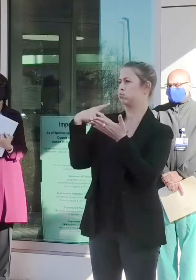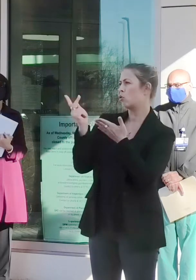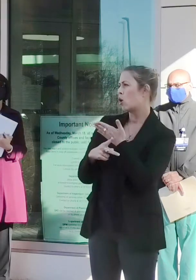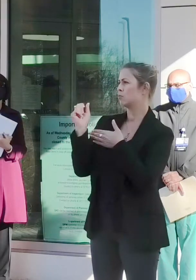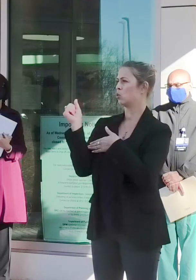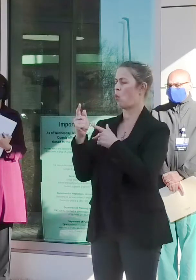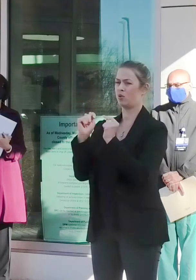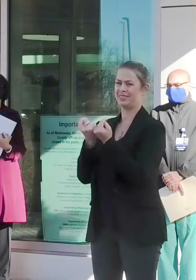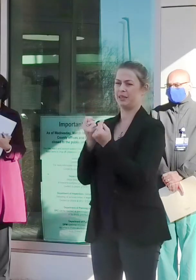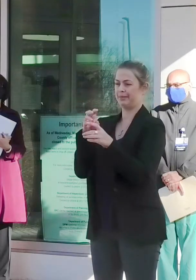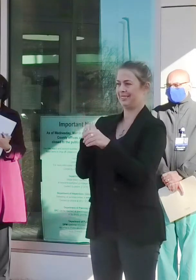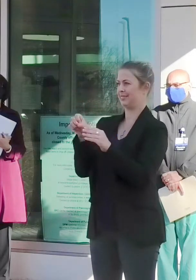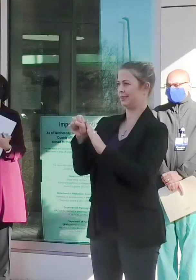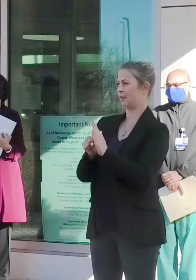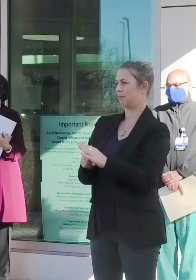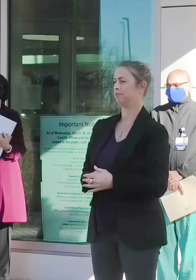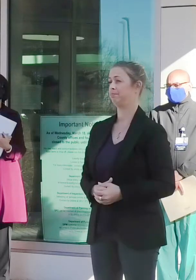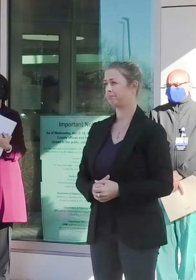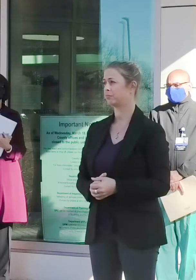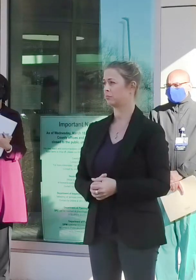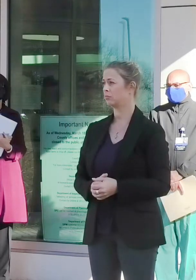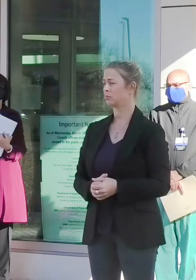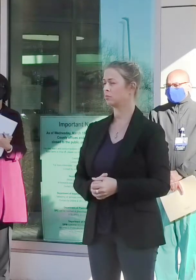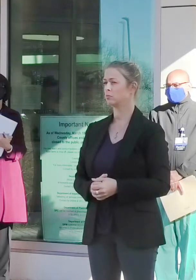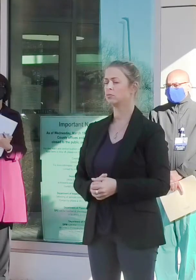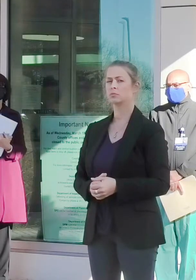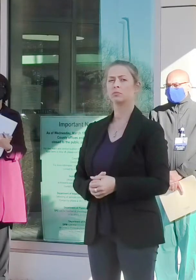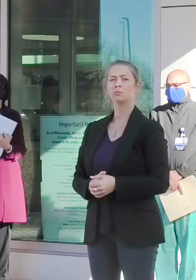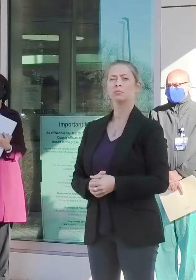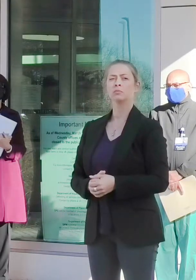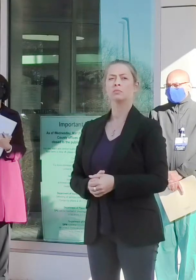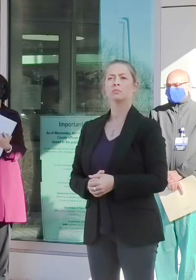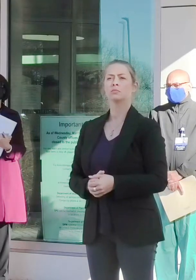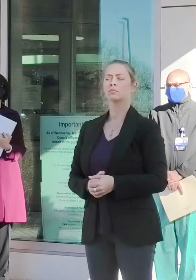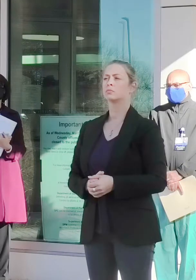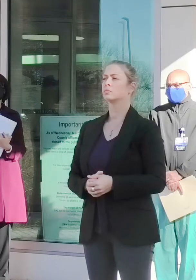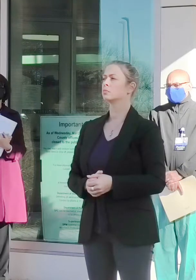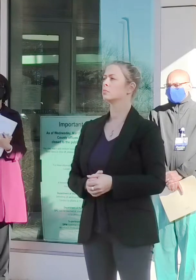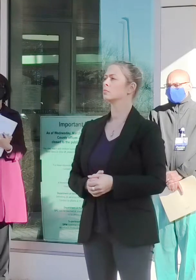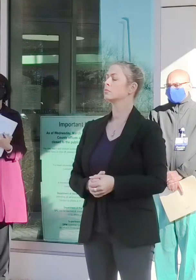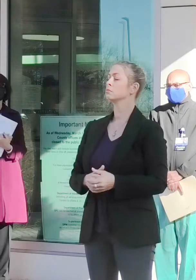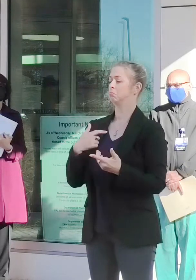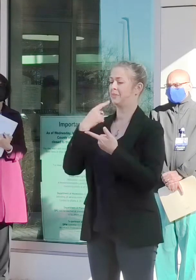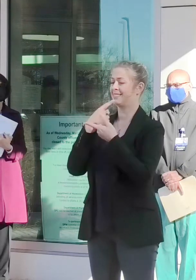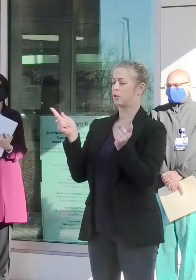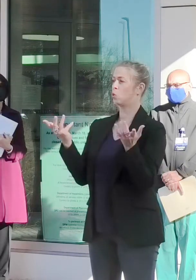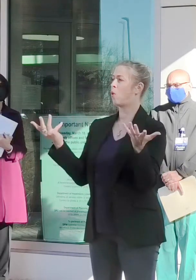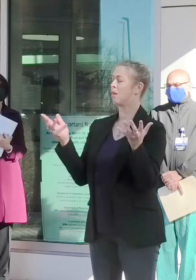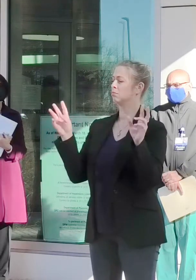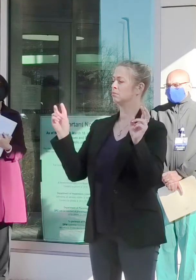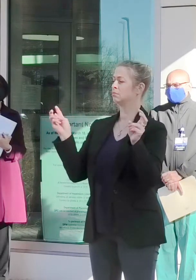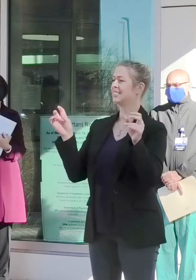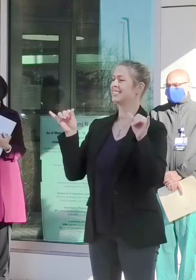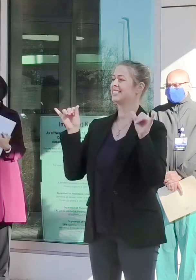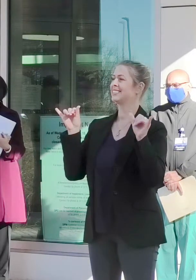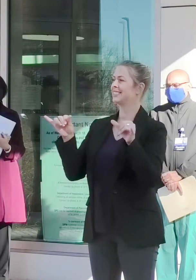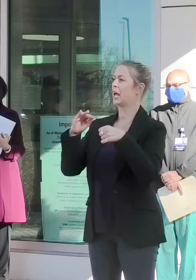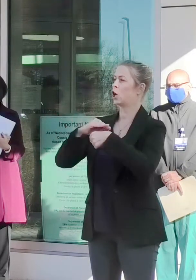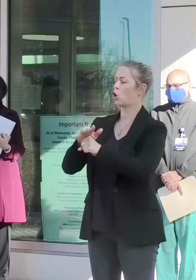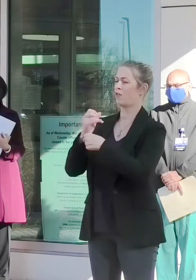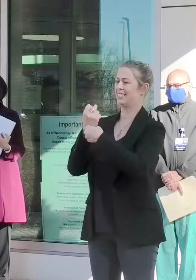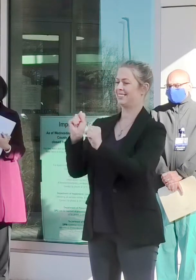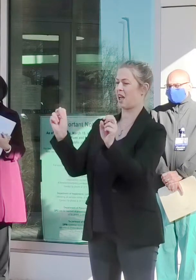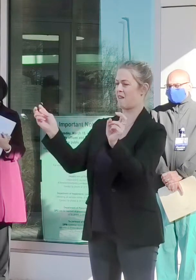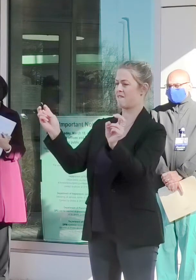and tournaments. I'm also announcing our Stay COVID Safe communications campaign